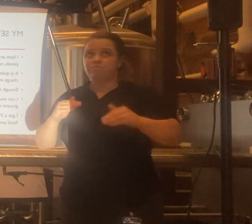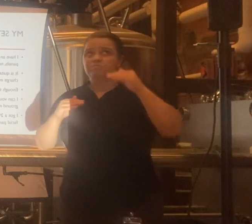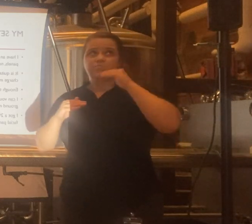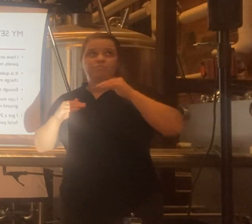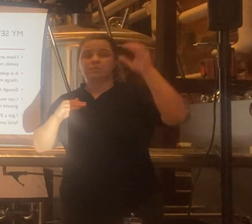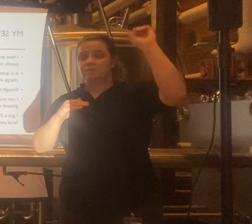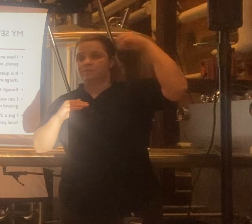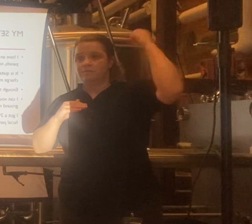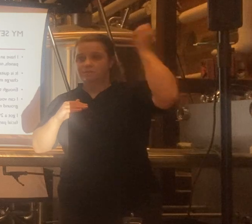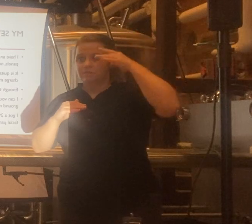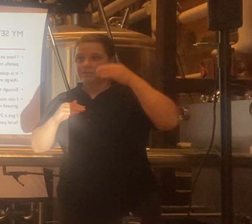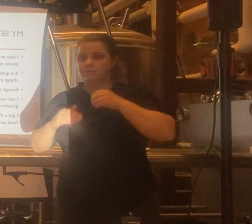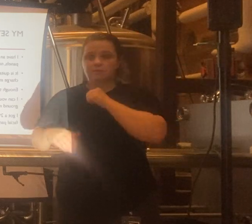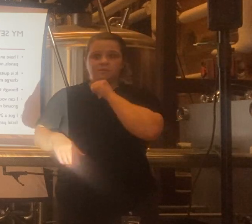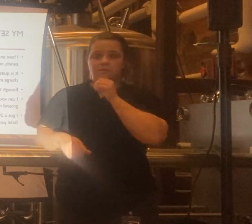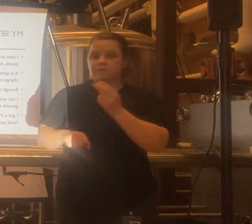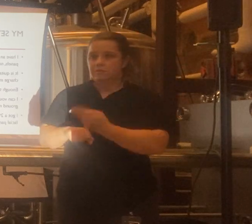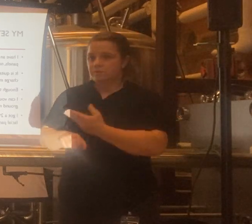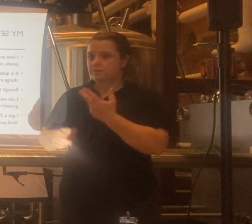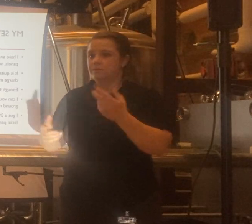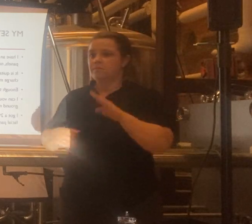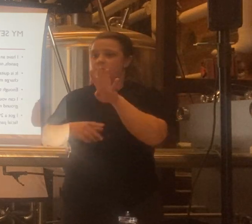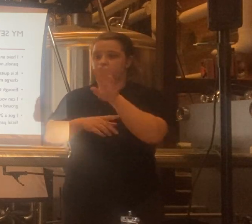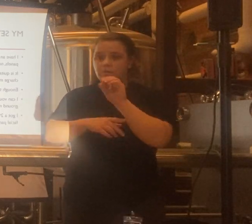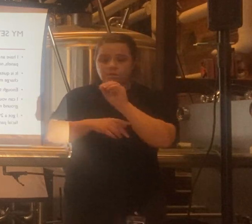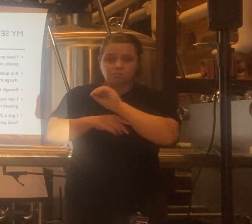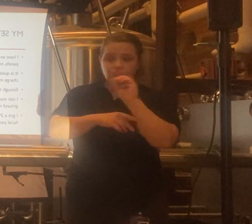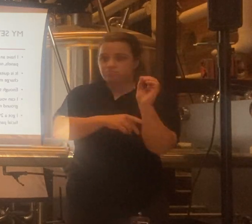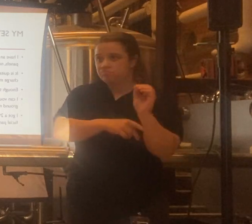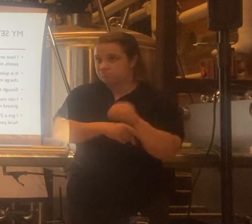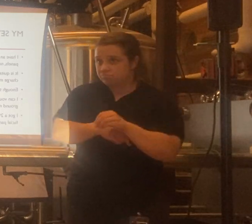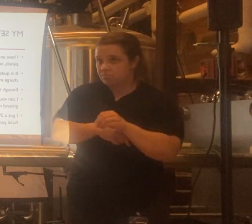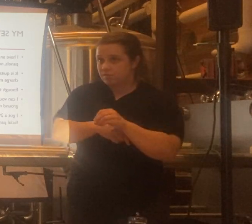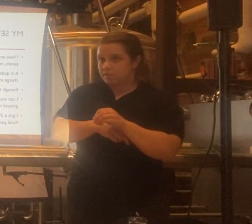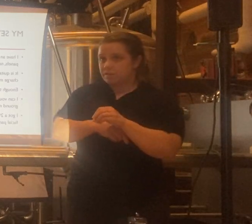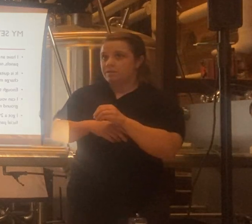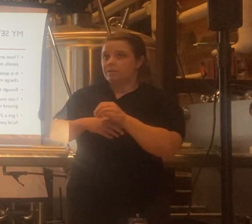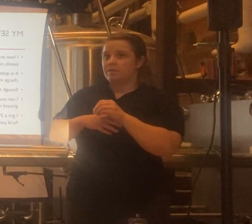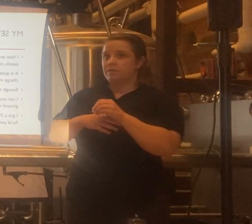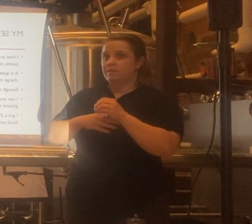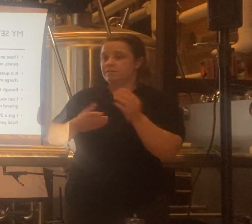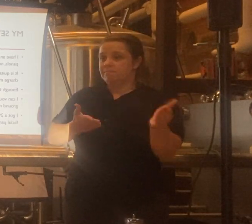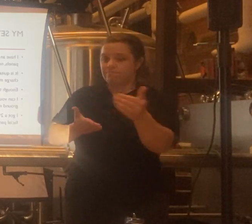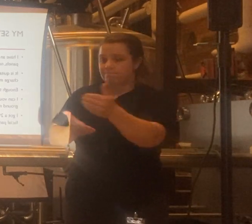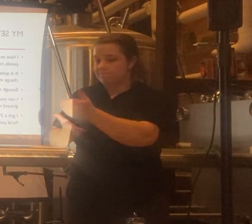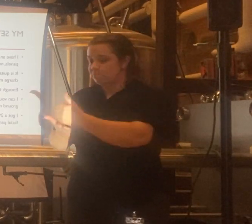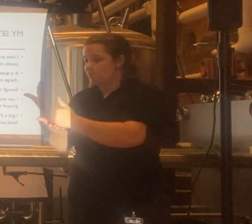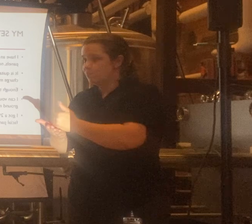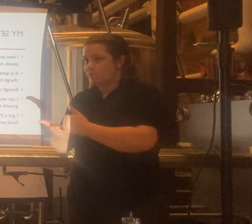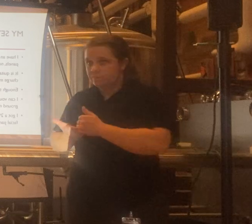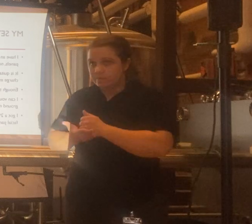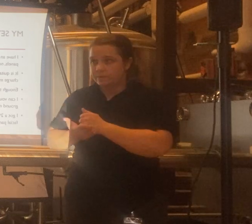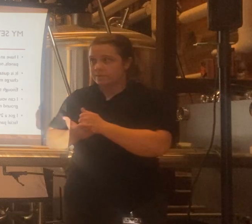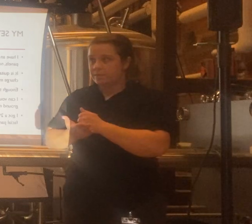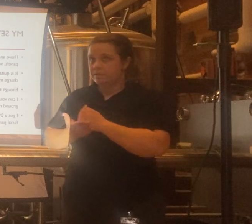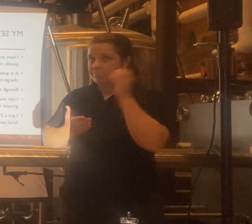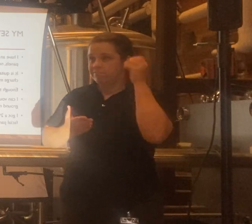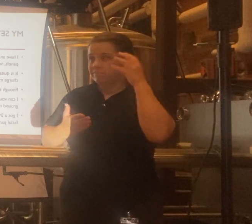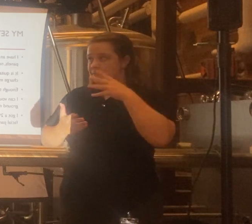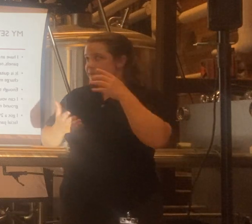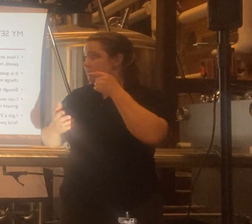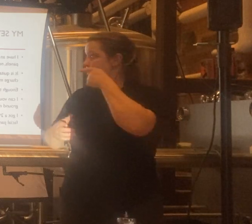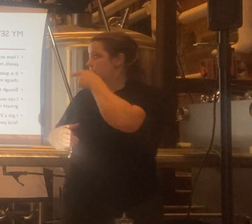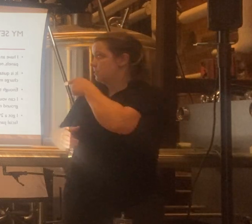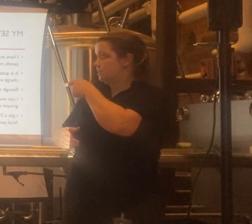about 40% more efficient. Absolutely. Absolutely. When these panels used to sit on the ground, just facing south, leaning about